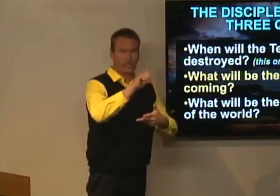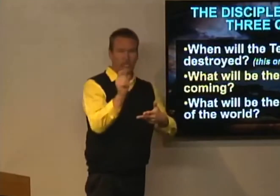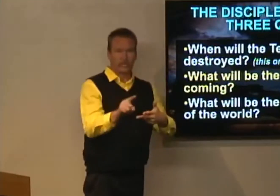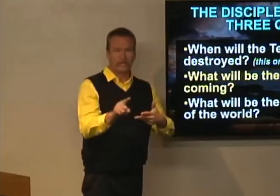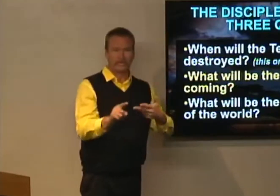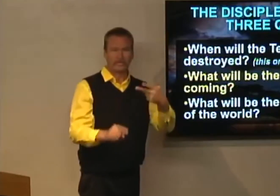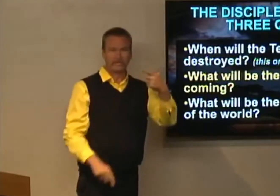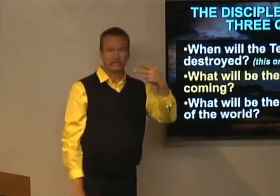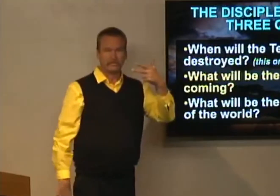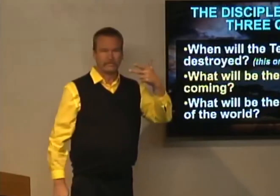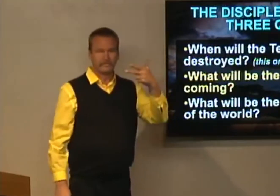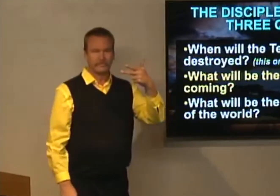So Jesus,